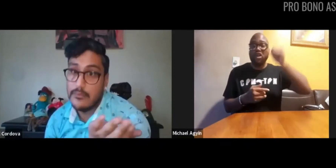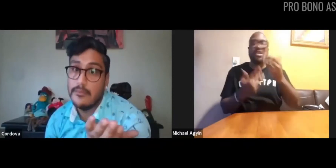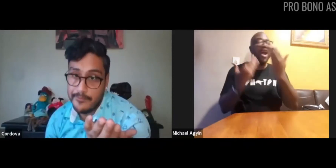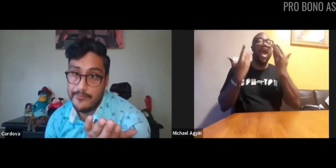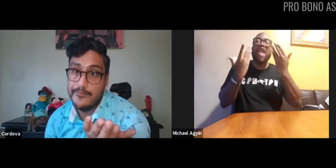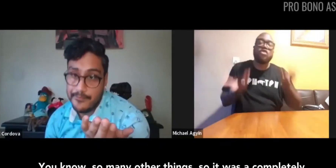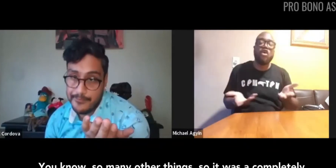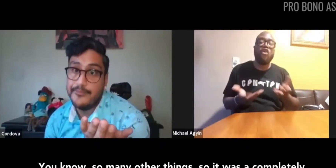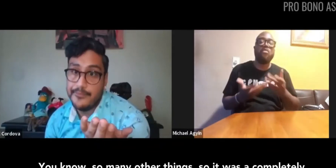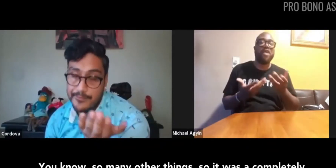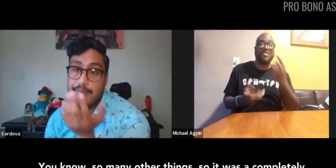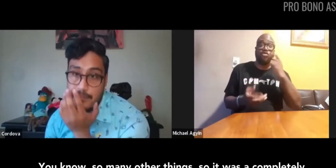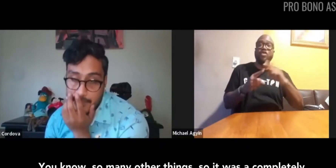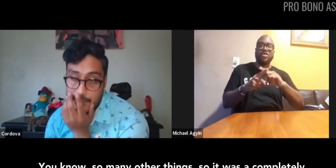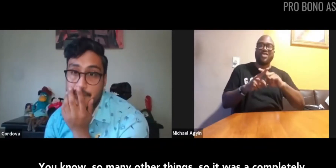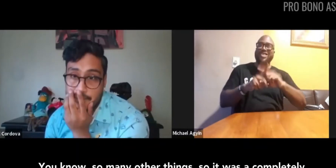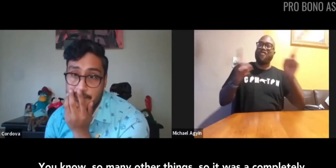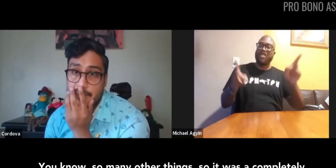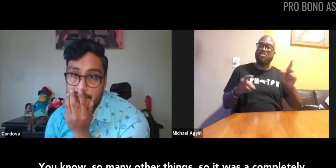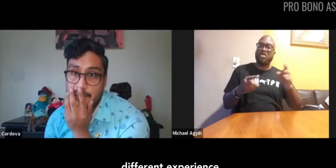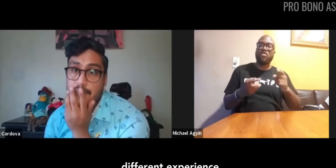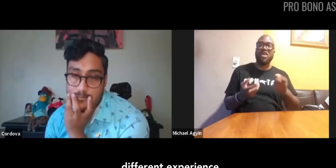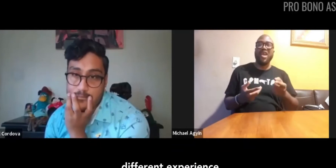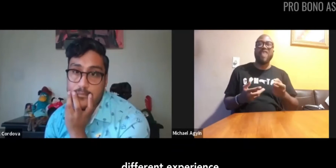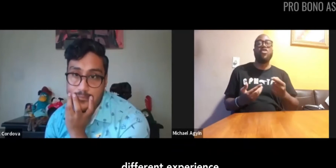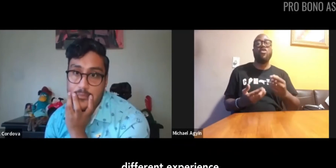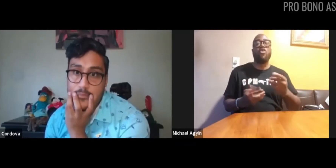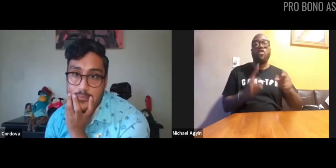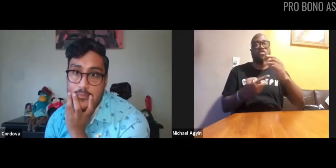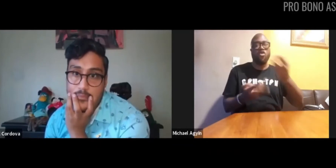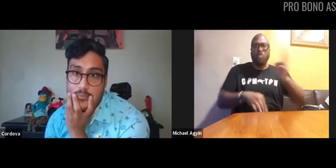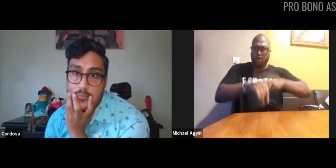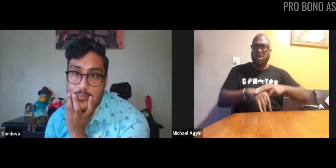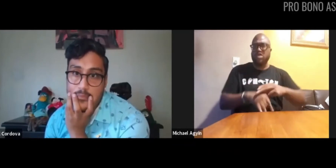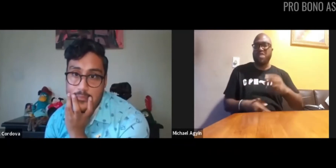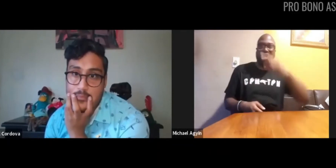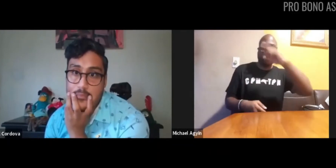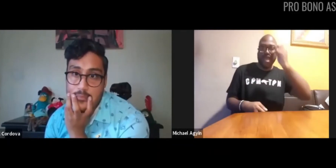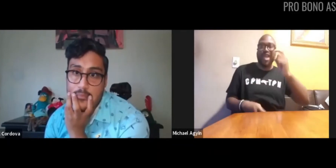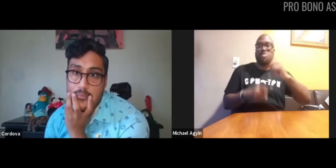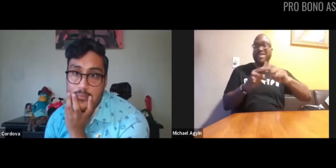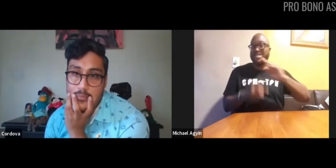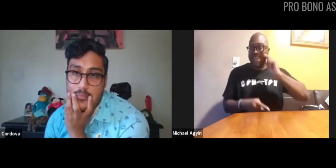schools, so many other things. So it was a completely different experience.